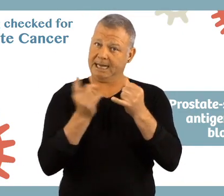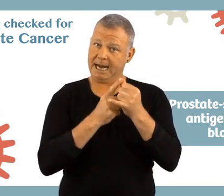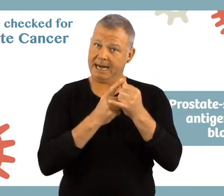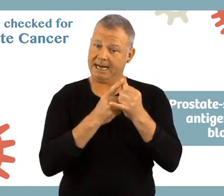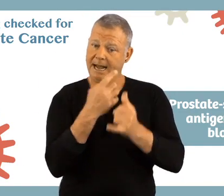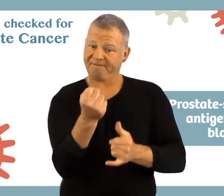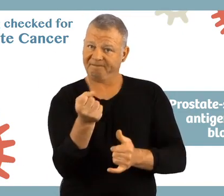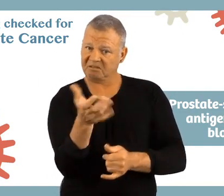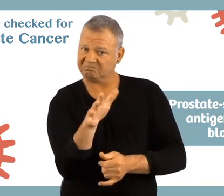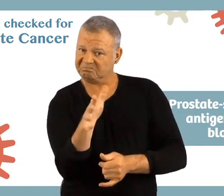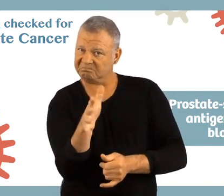PSA.